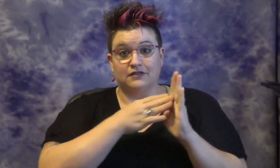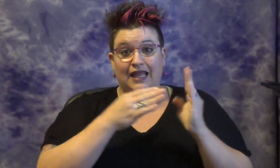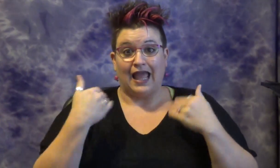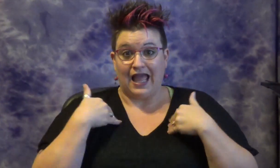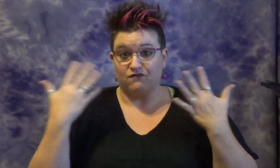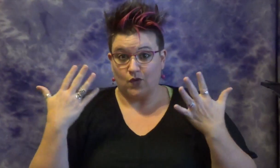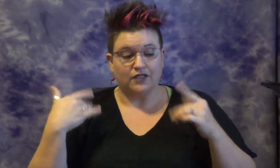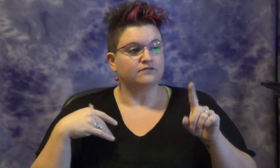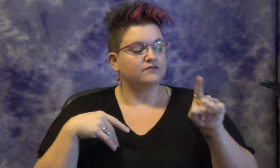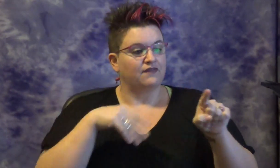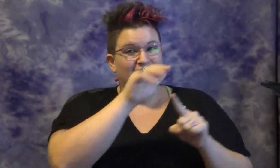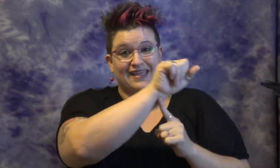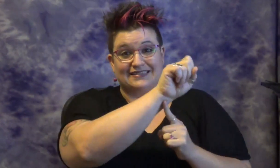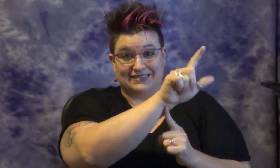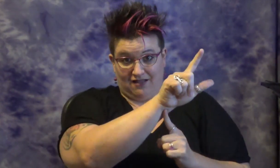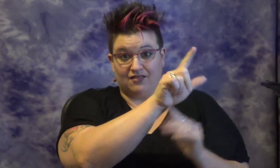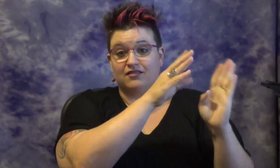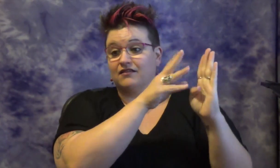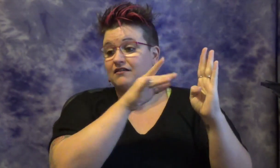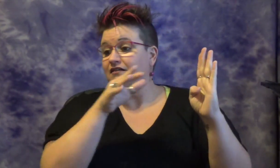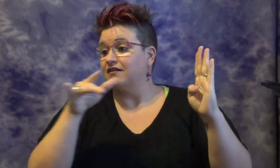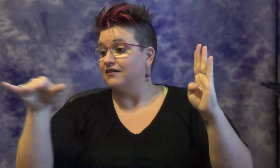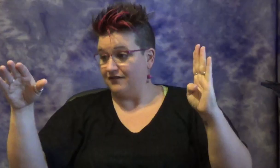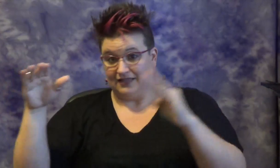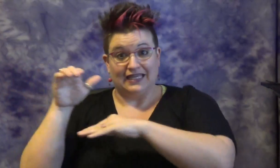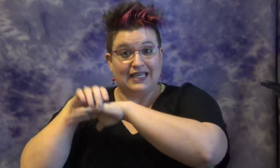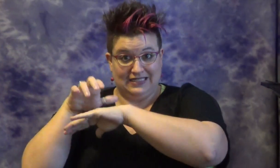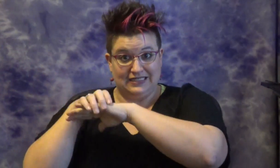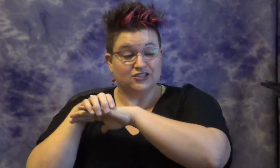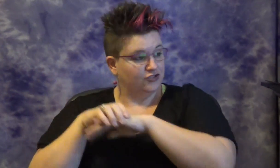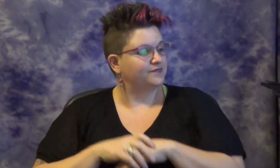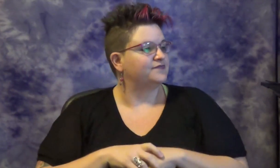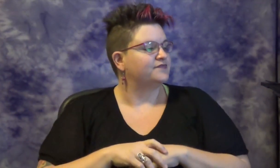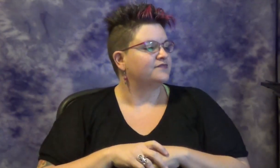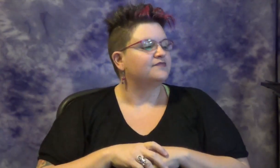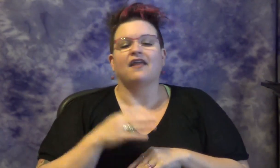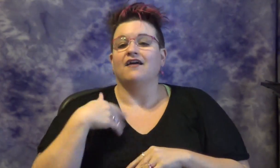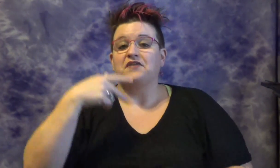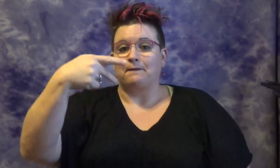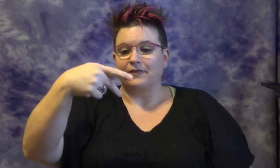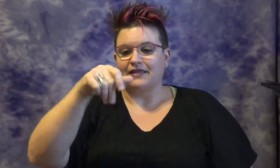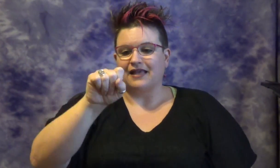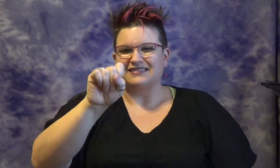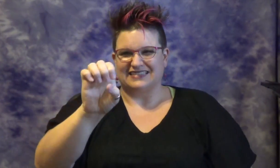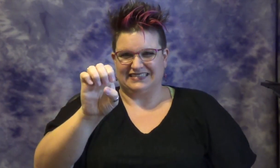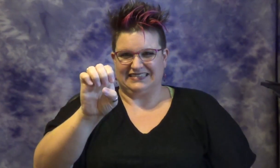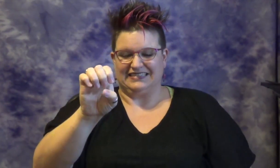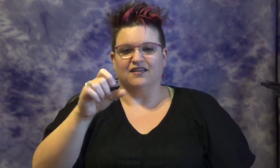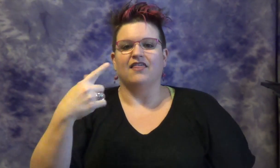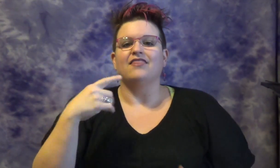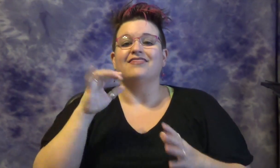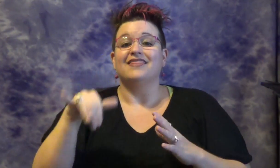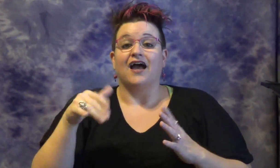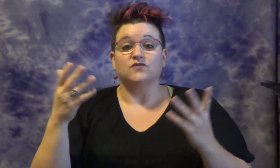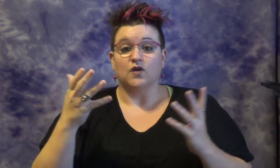going to be different. Within that continuum, we have ASL to English. Now keep in mind of that. And then we also have